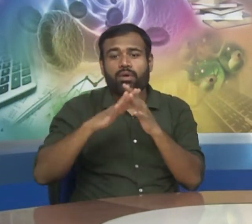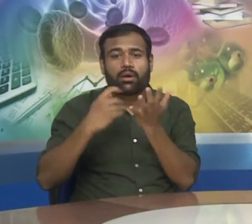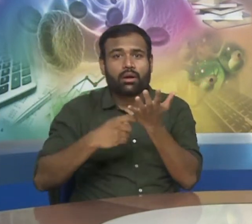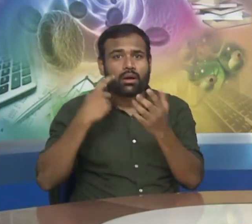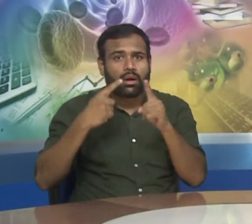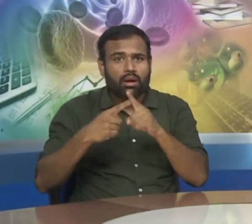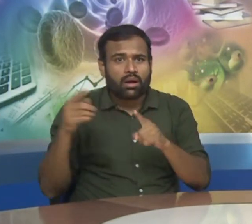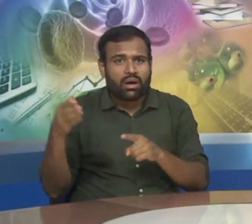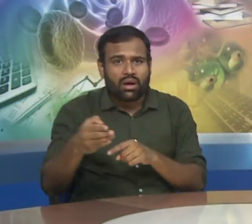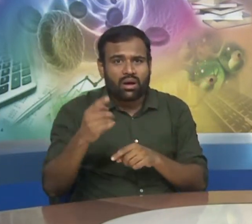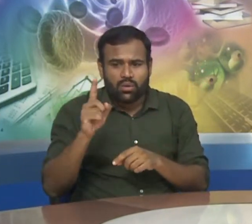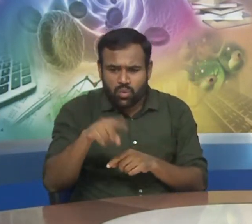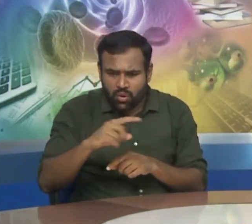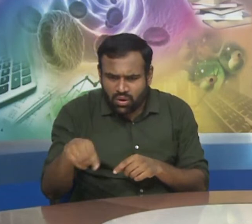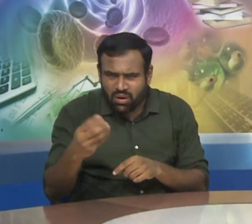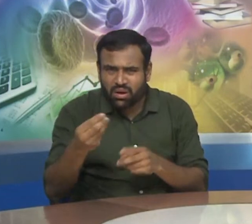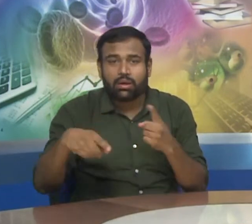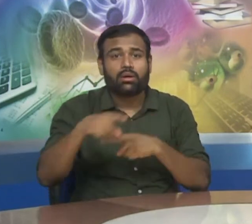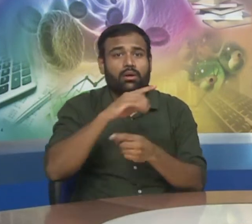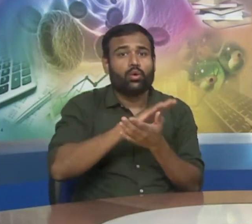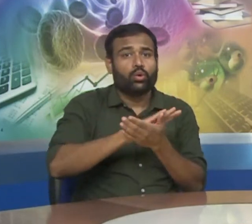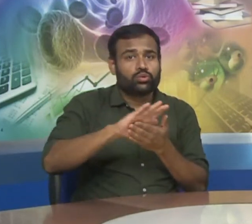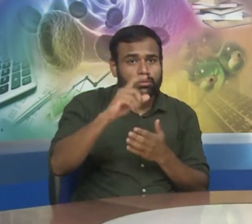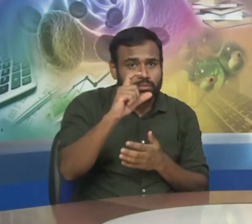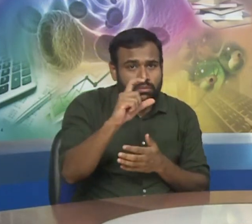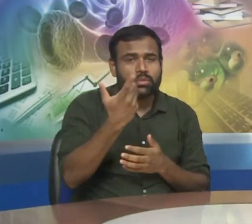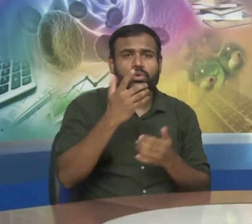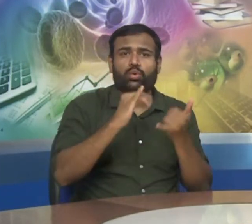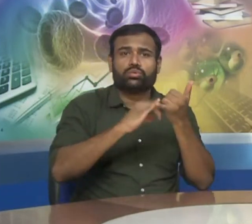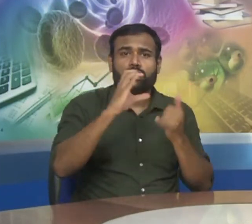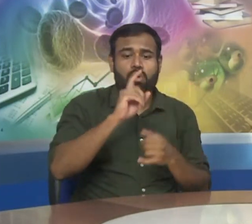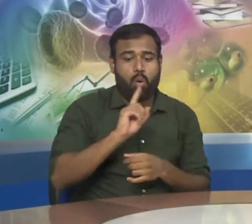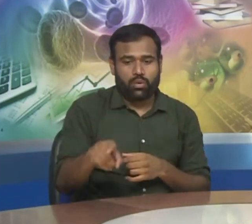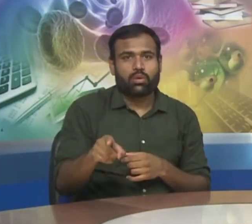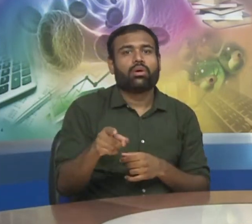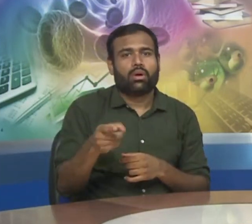to take steps to restore rights of the people.